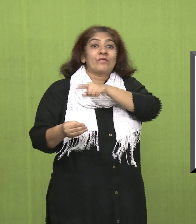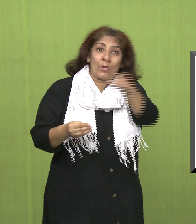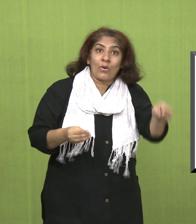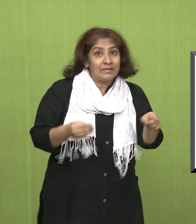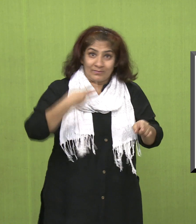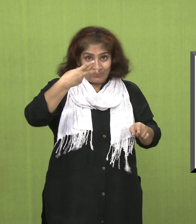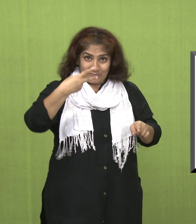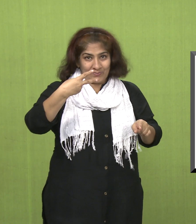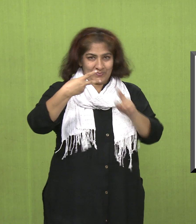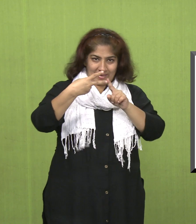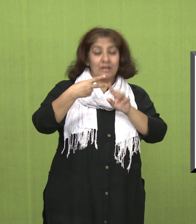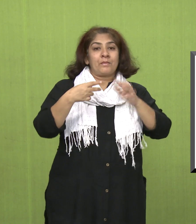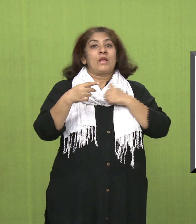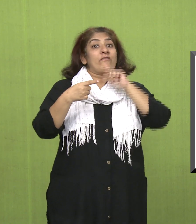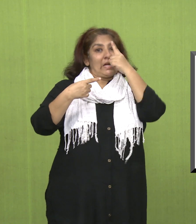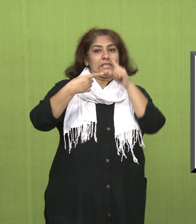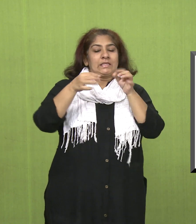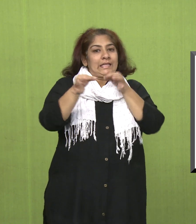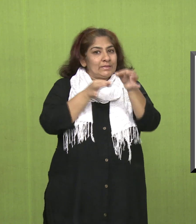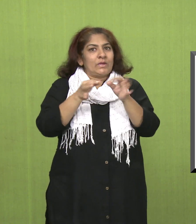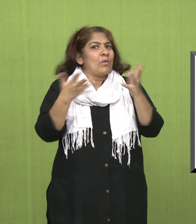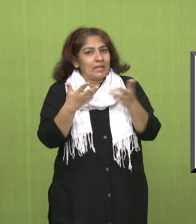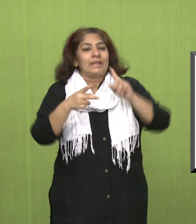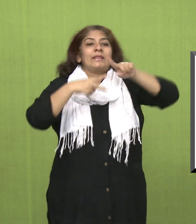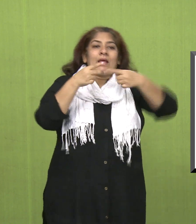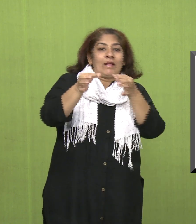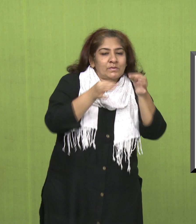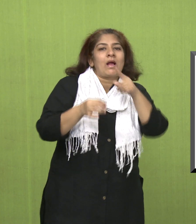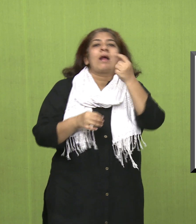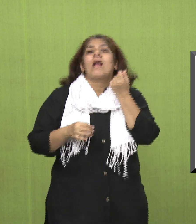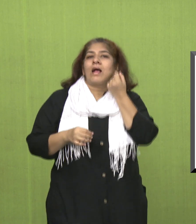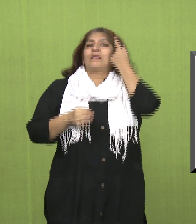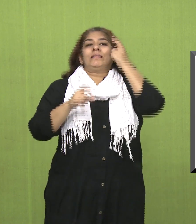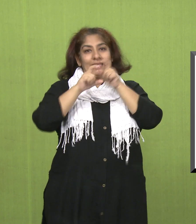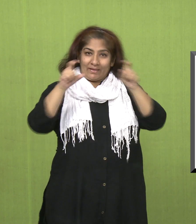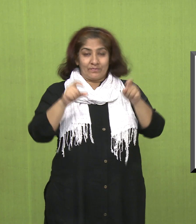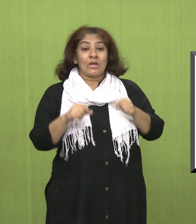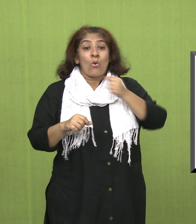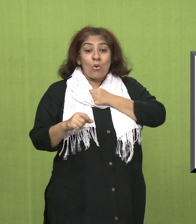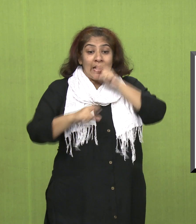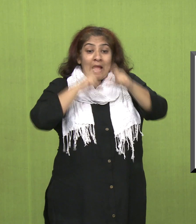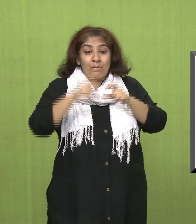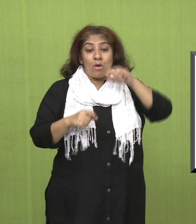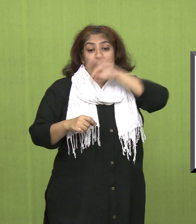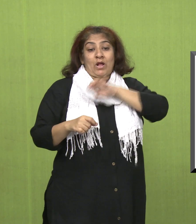Trainings are given for different kinds of reasons. I will explain them one by one so that you can understand them